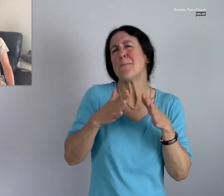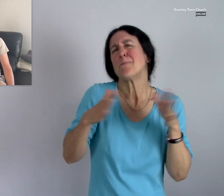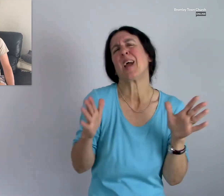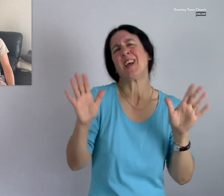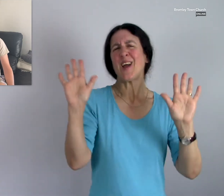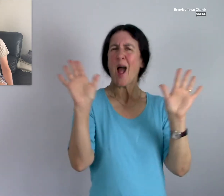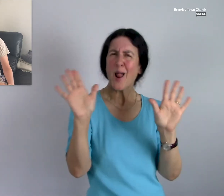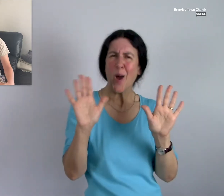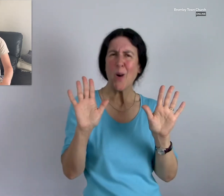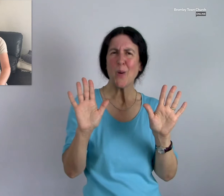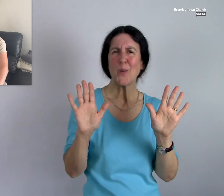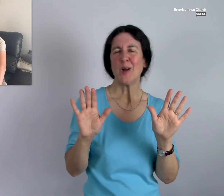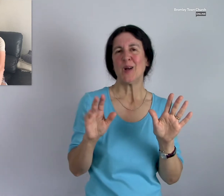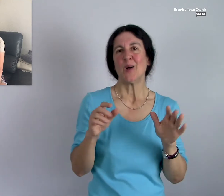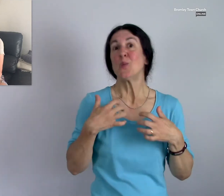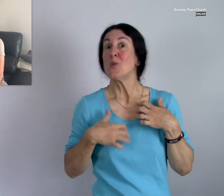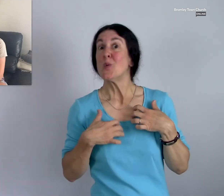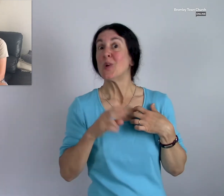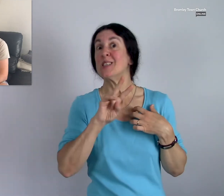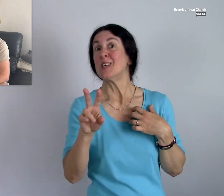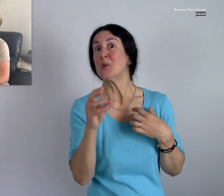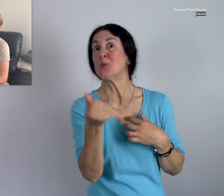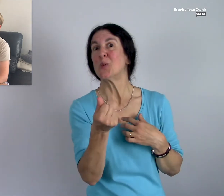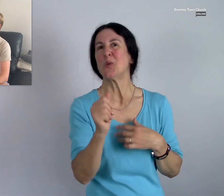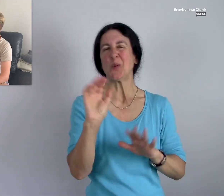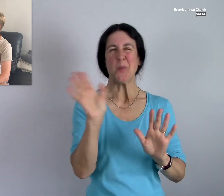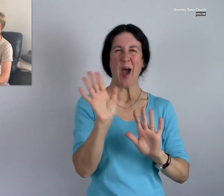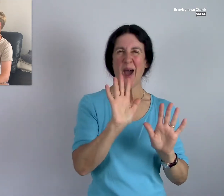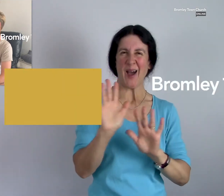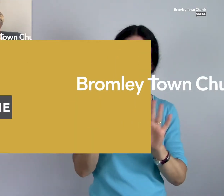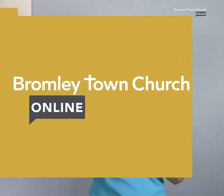again, and we look forward to seeing you all soon. Bye!